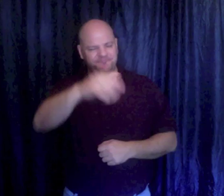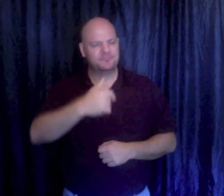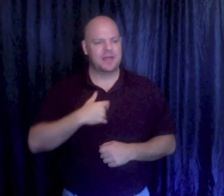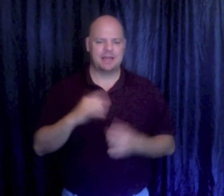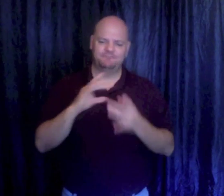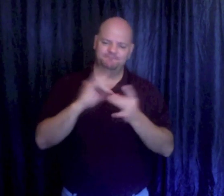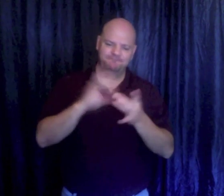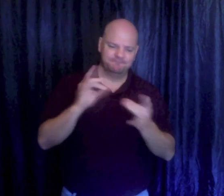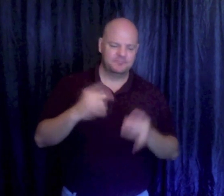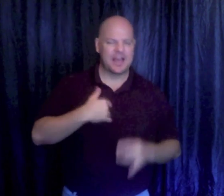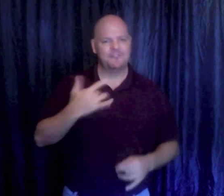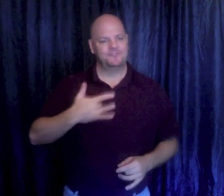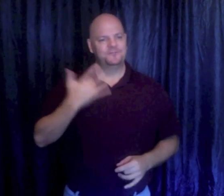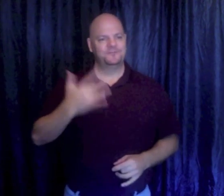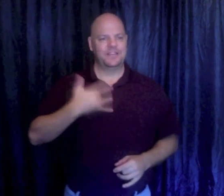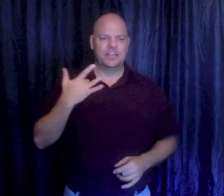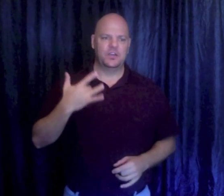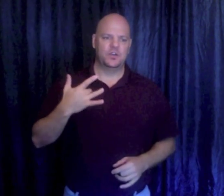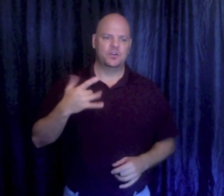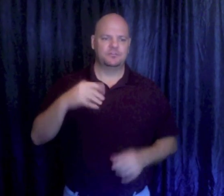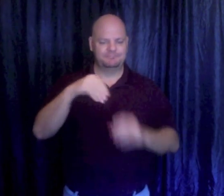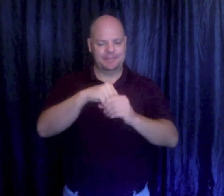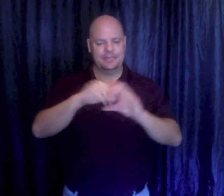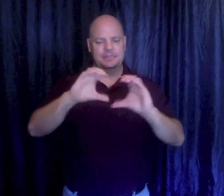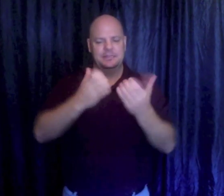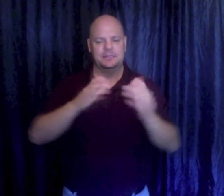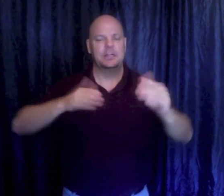classroom, and I know this deaf student